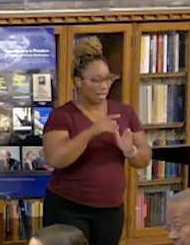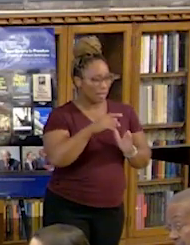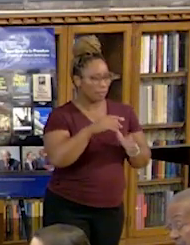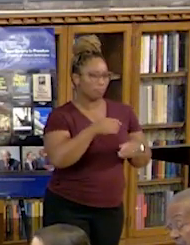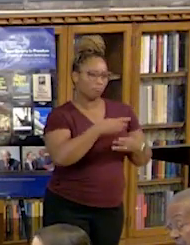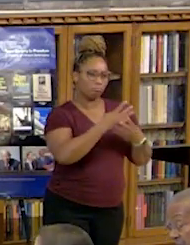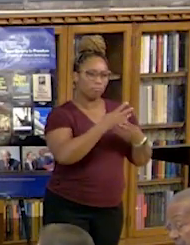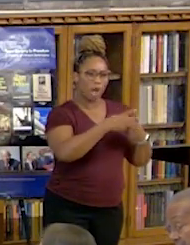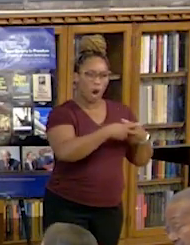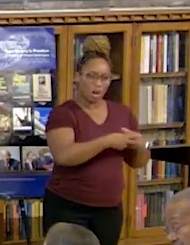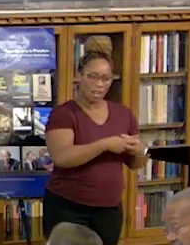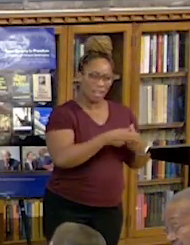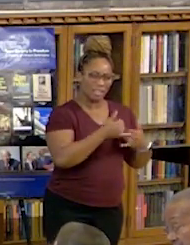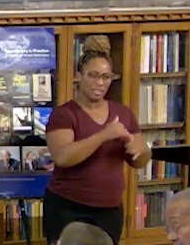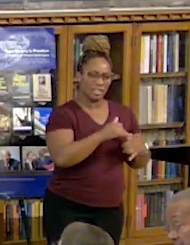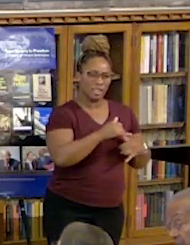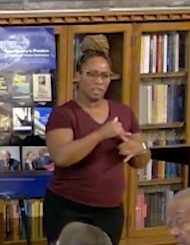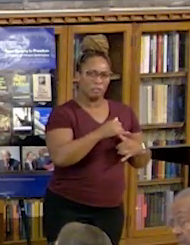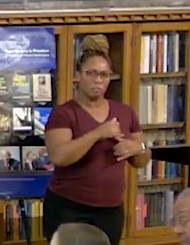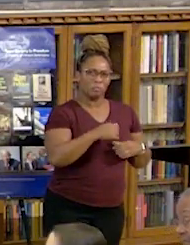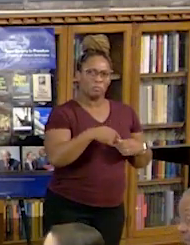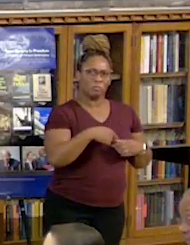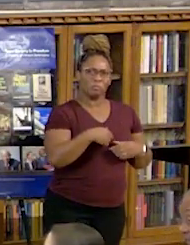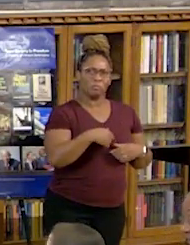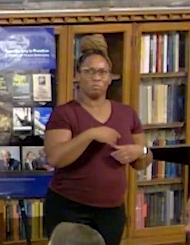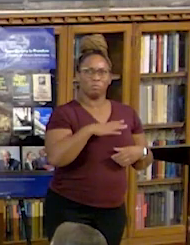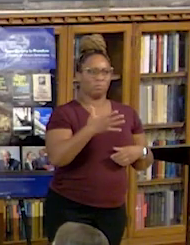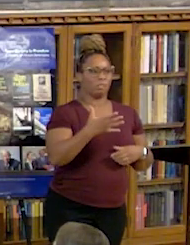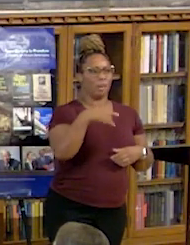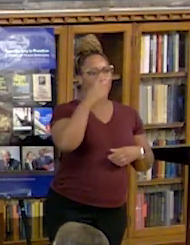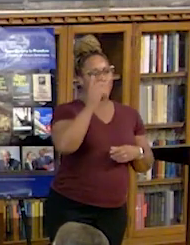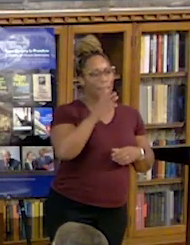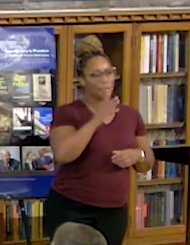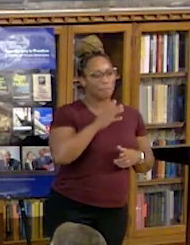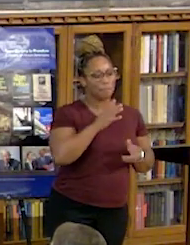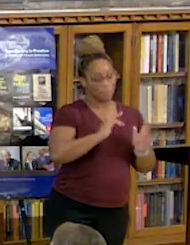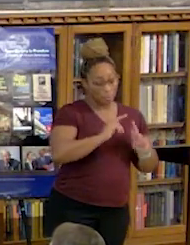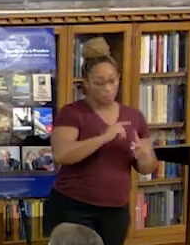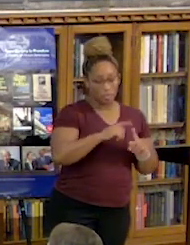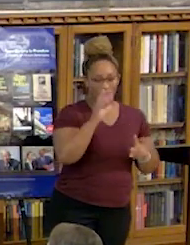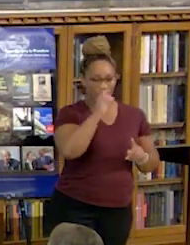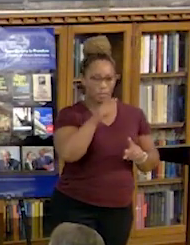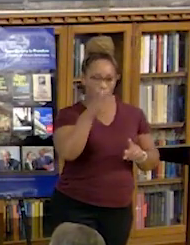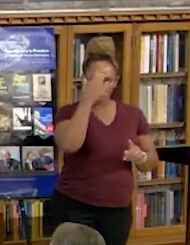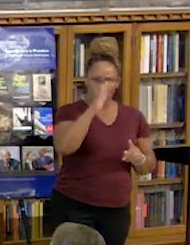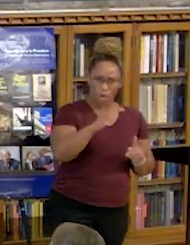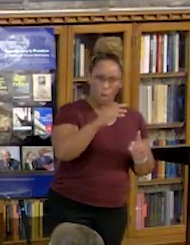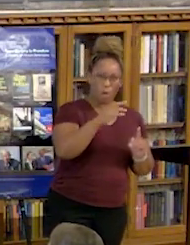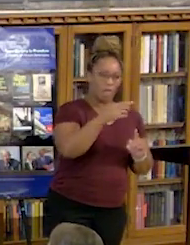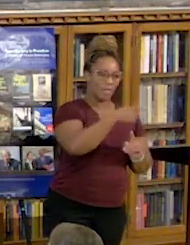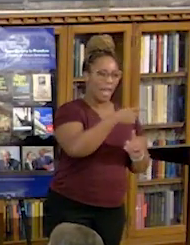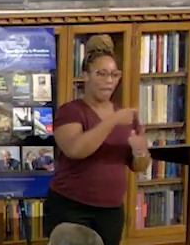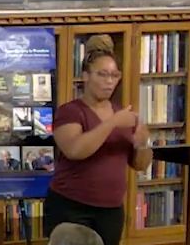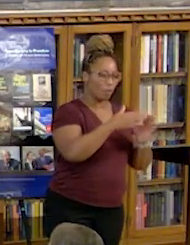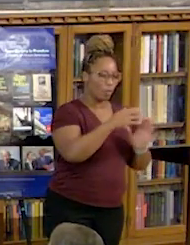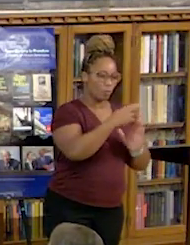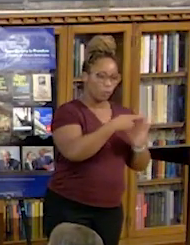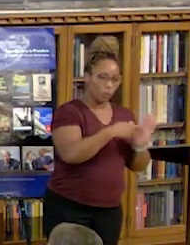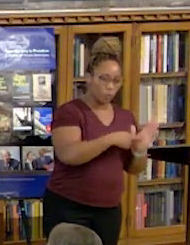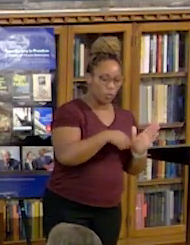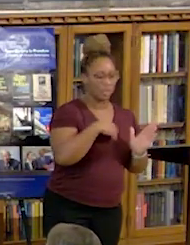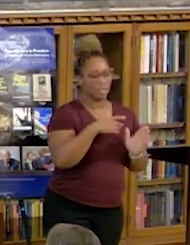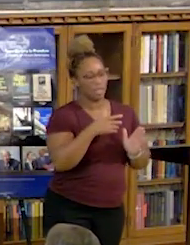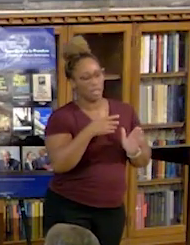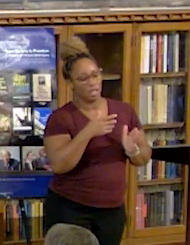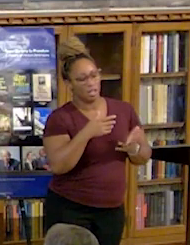that are still hostile to black people where they assume that you don't know rules of the reading room and and they're much